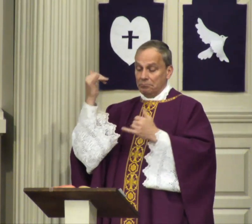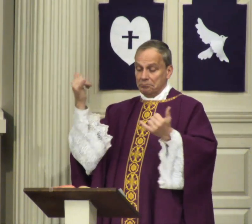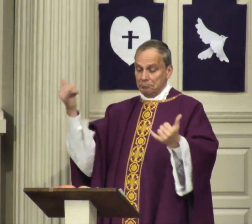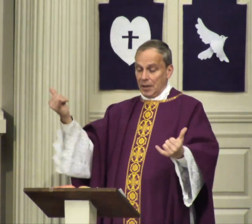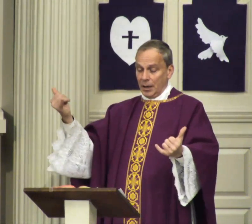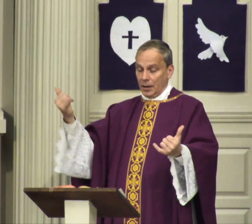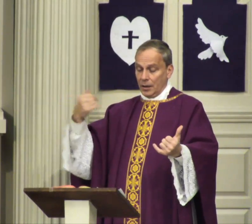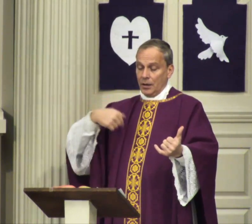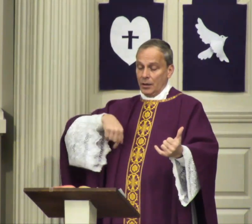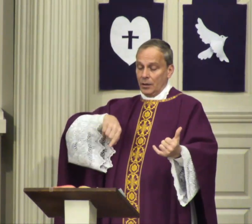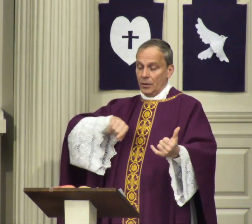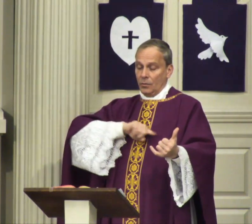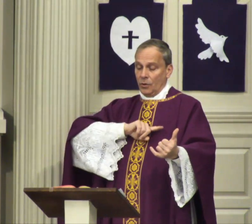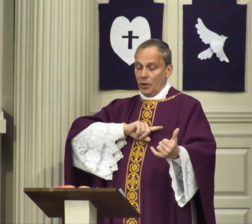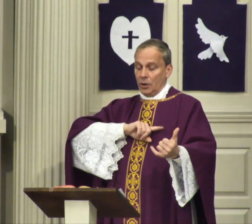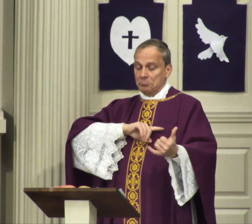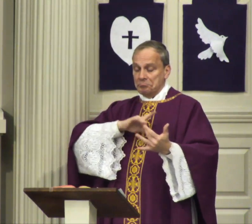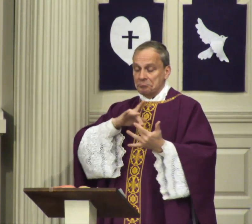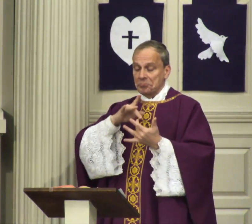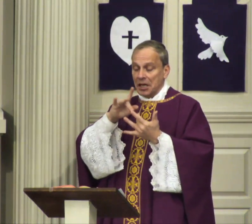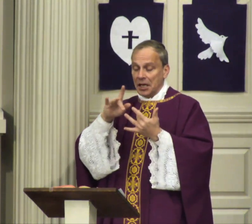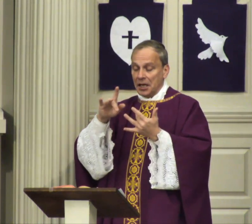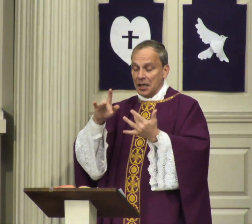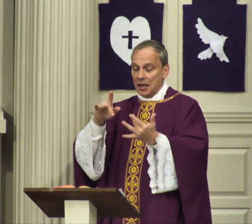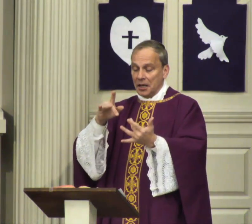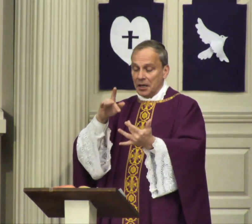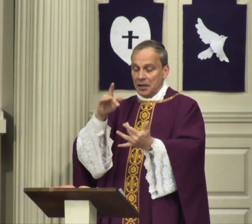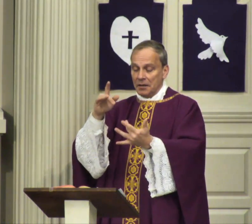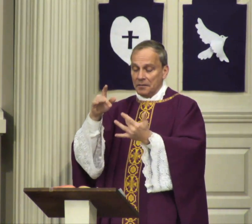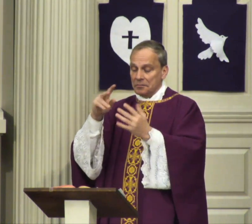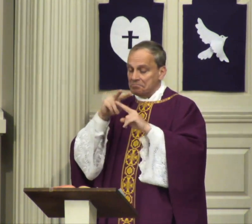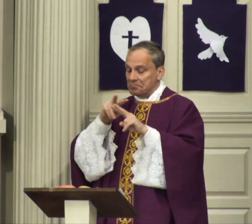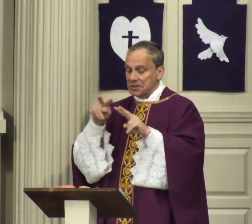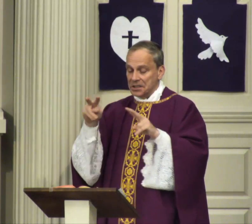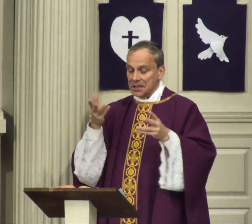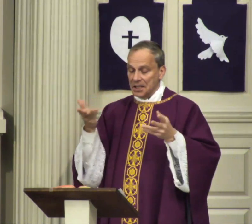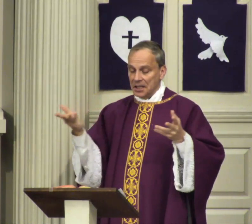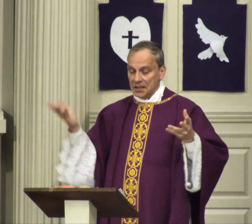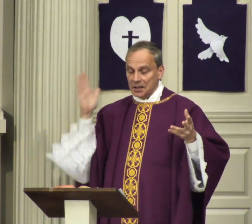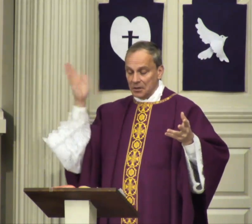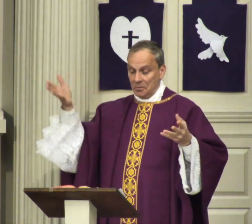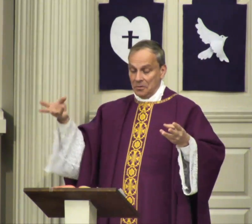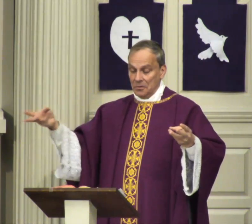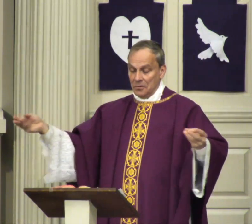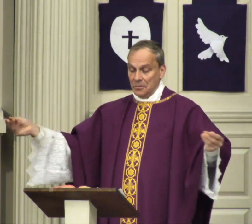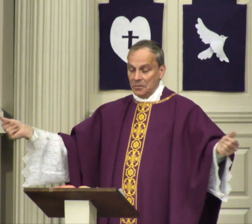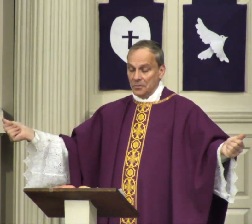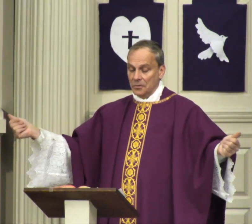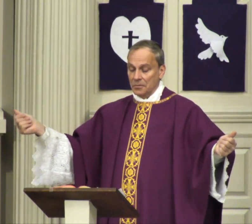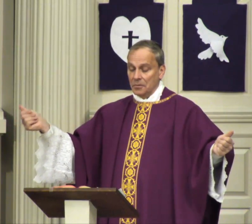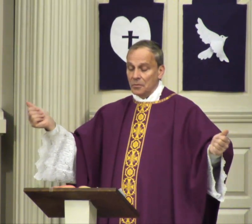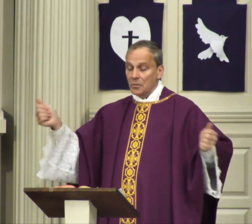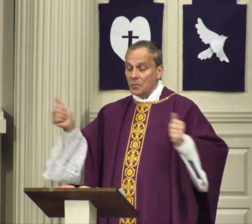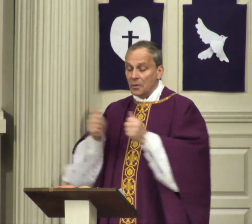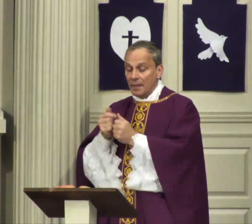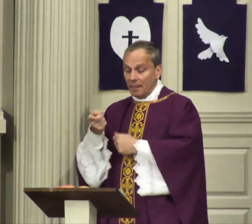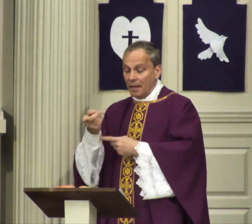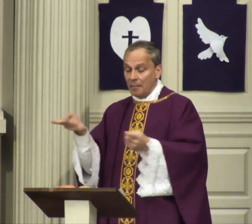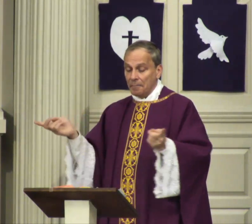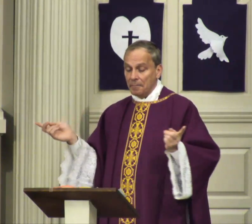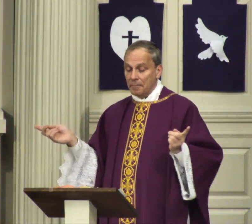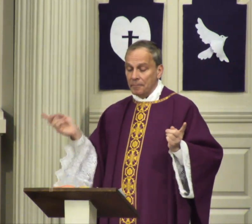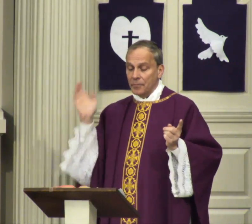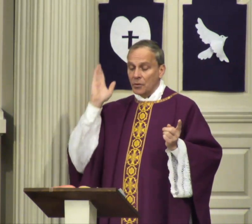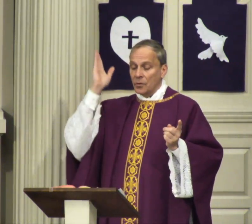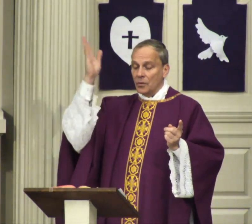pray. For even now, as we walk amid passing things,